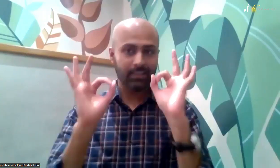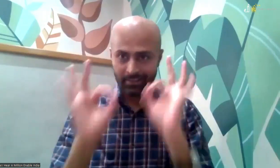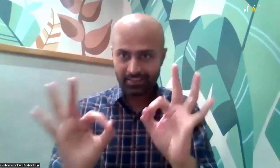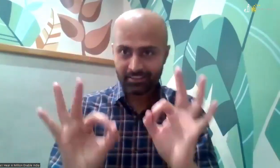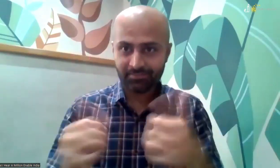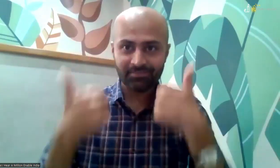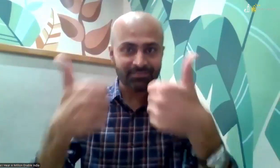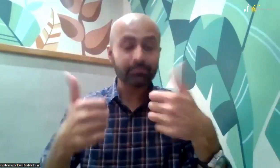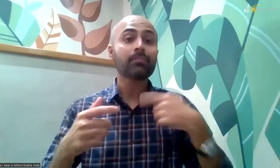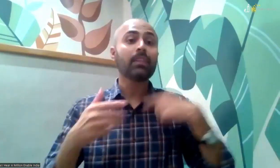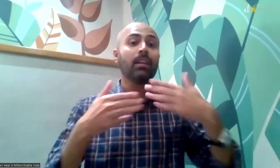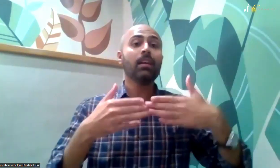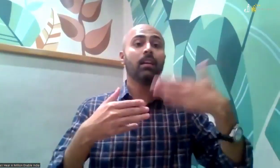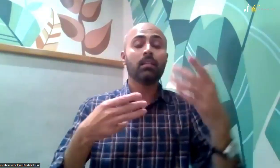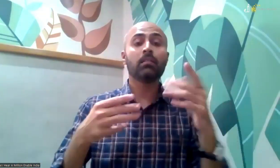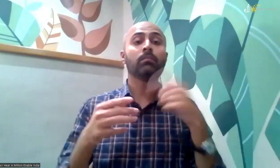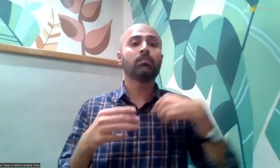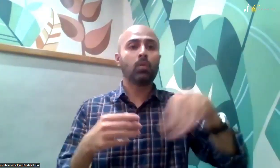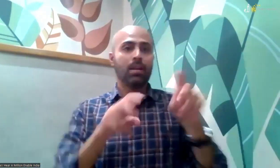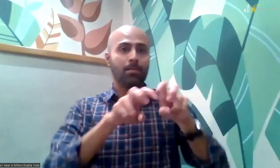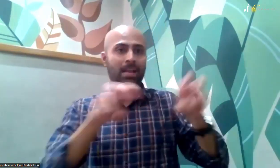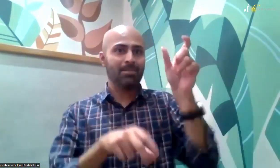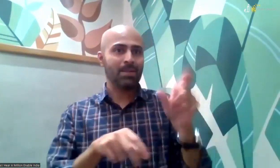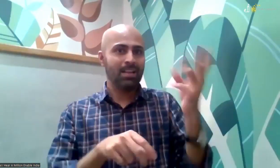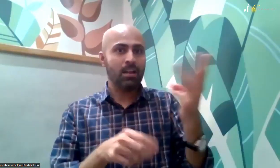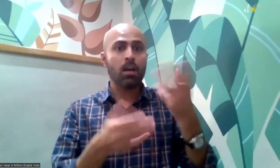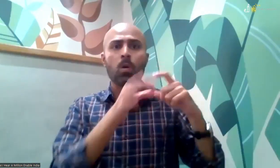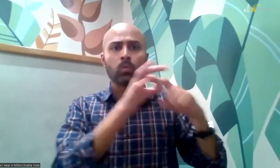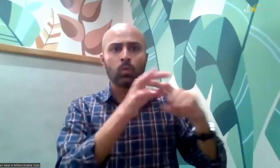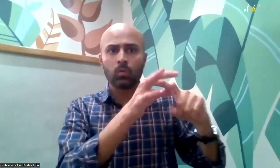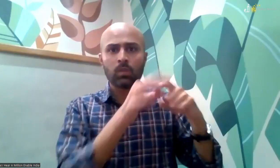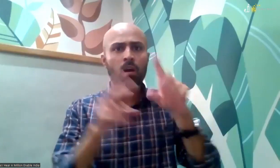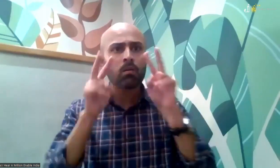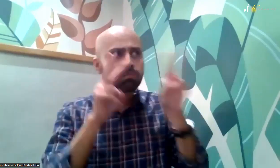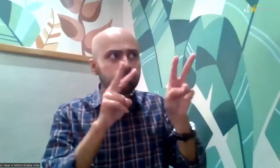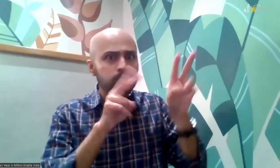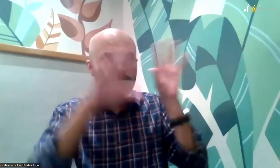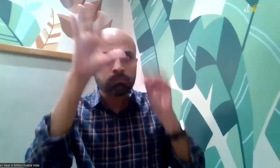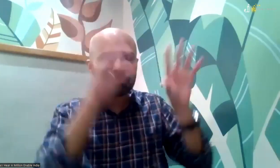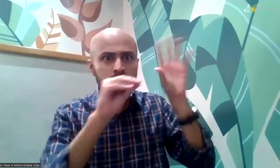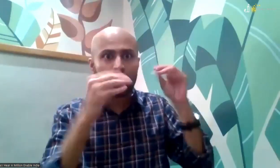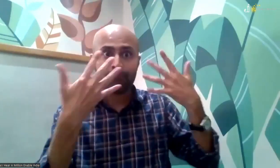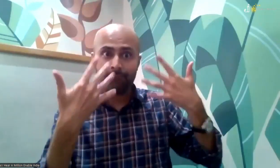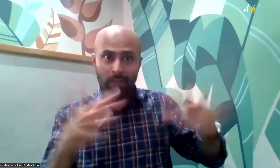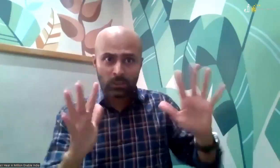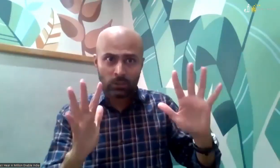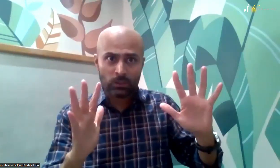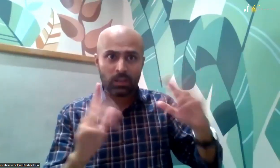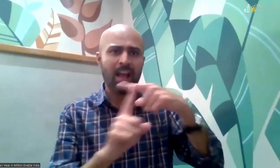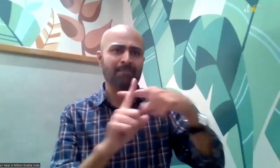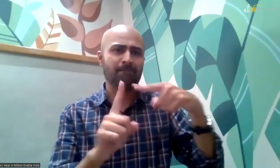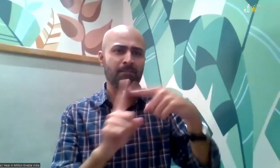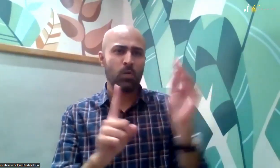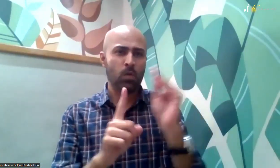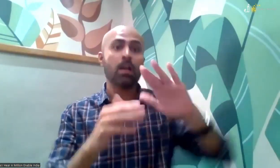me, correct? Okay, perfect. So now I will be calling the